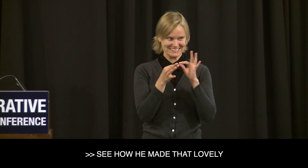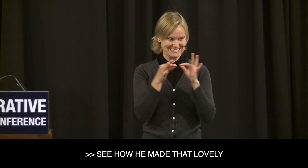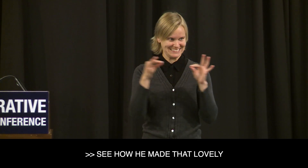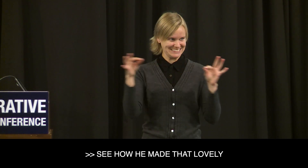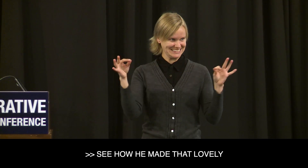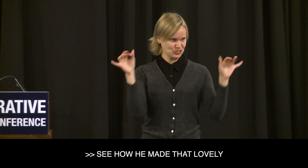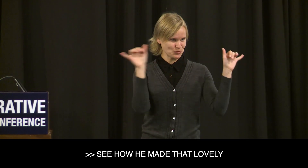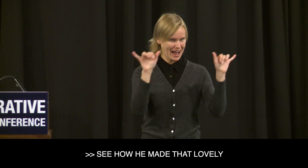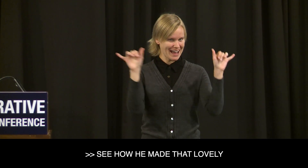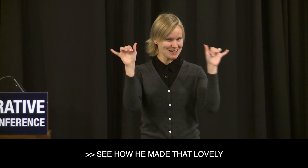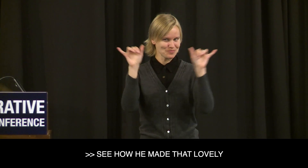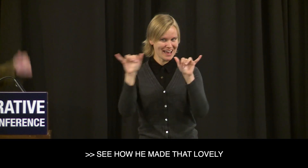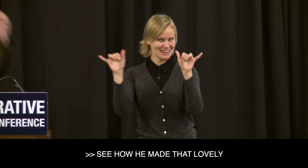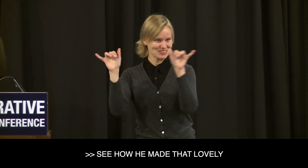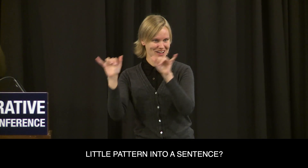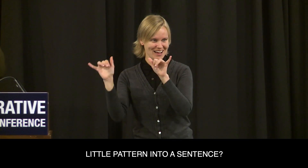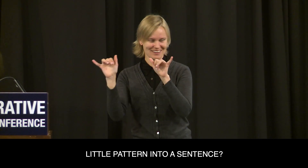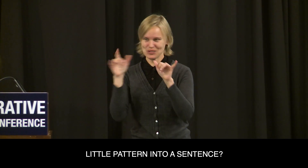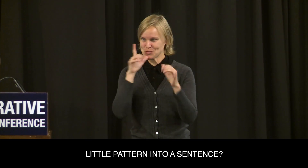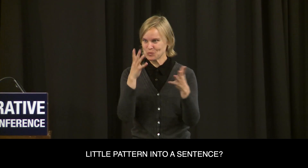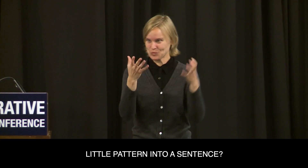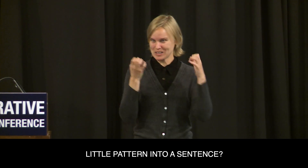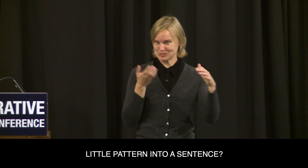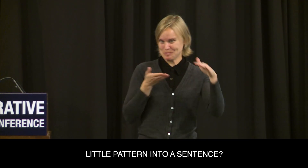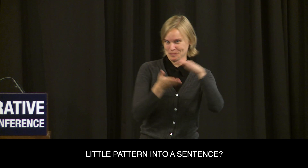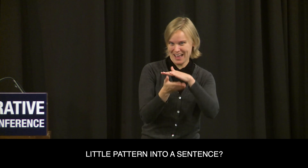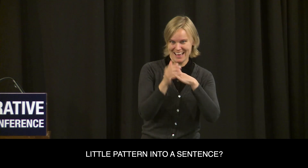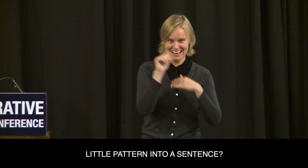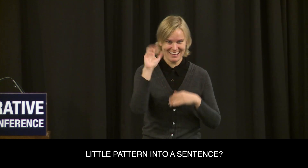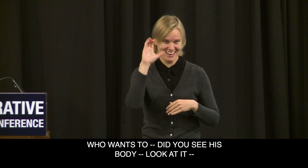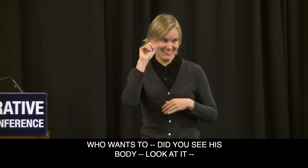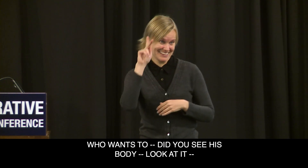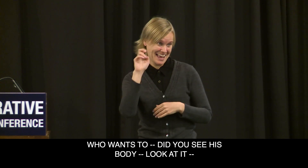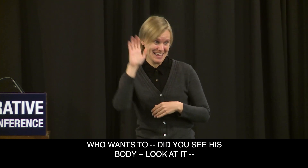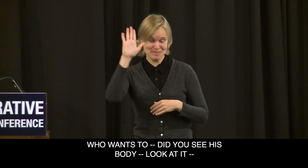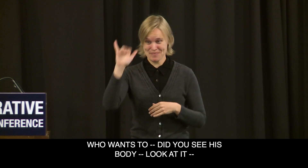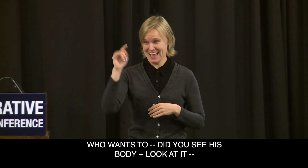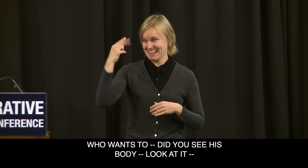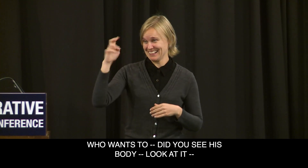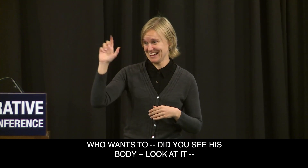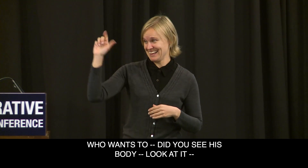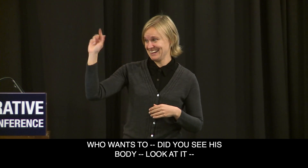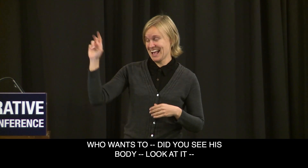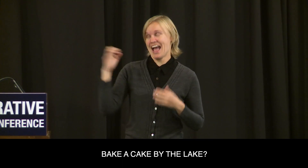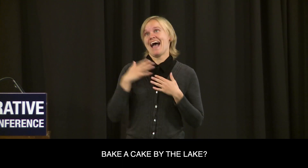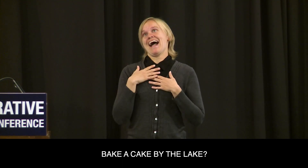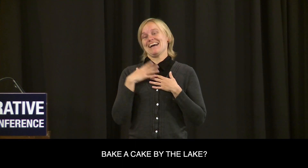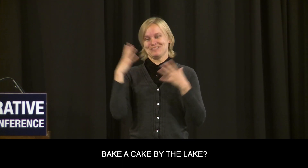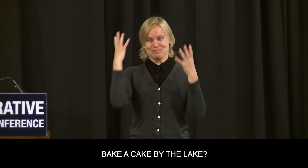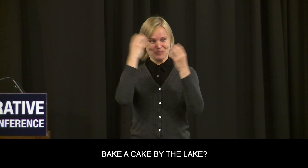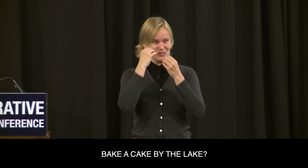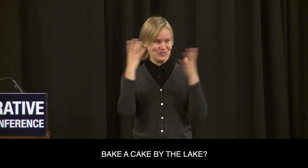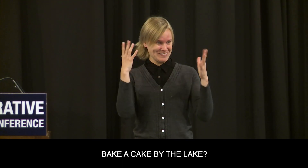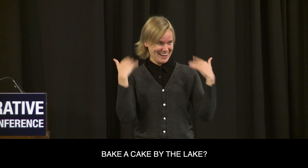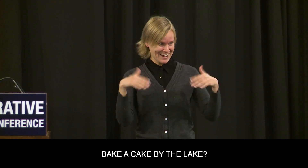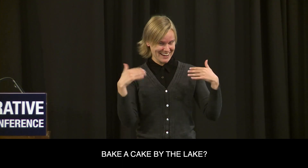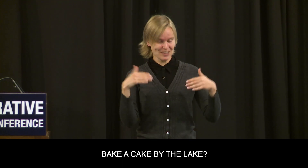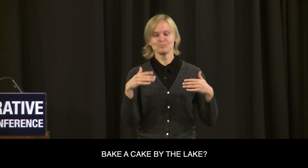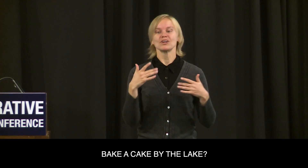See how he made that lovely little pattern into a sentence? Did you see his body? Look at it. Bake a cake by the lake.